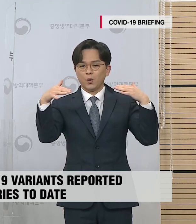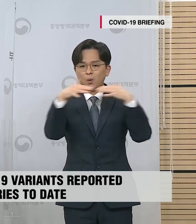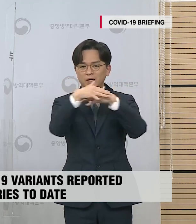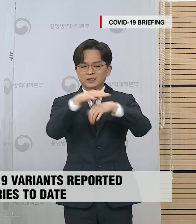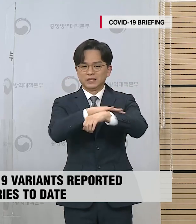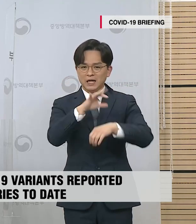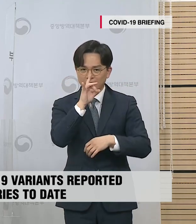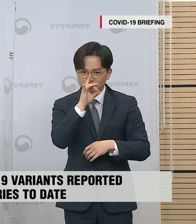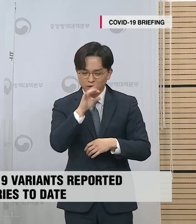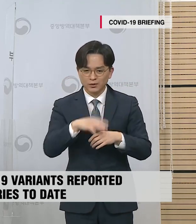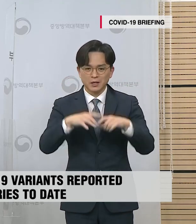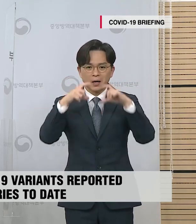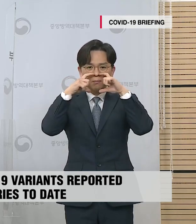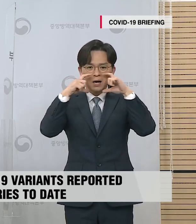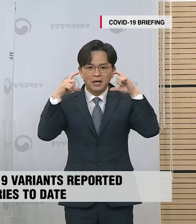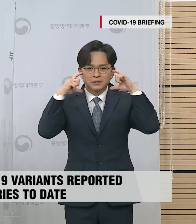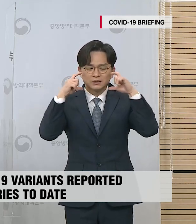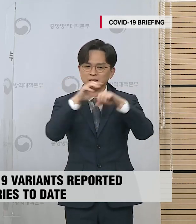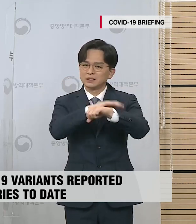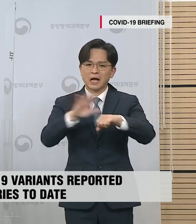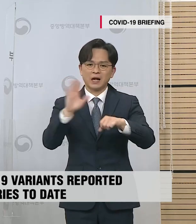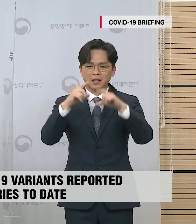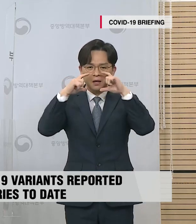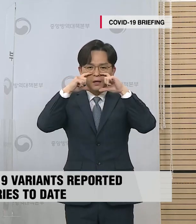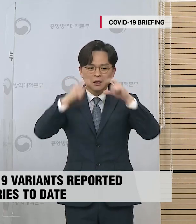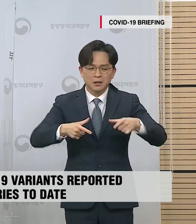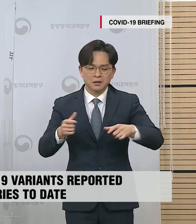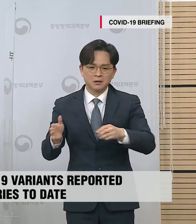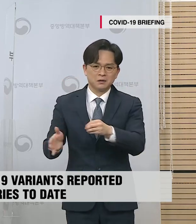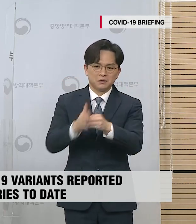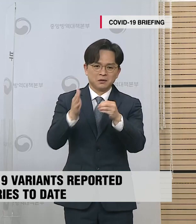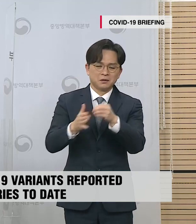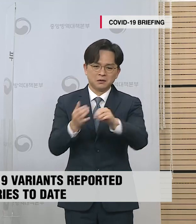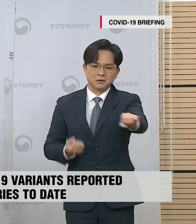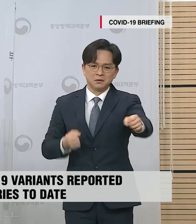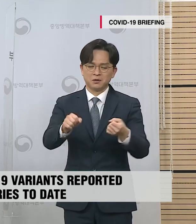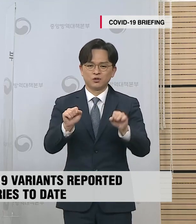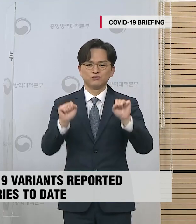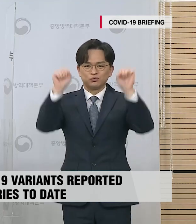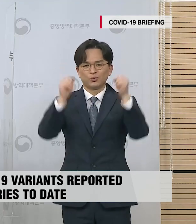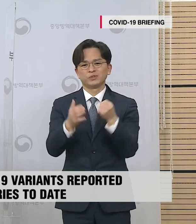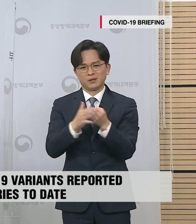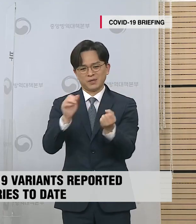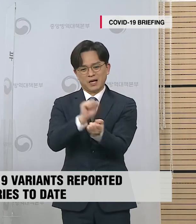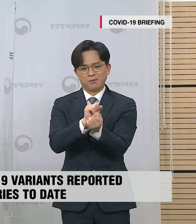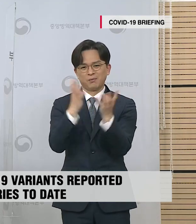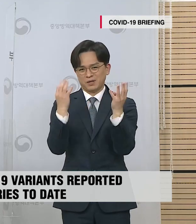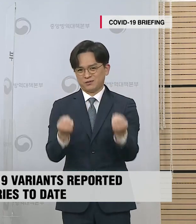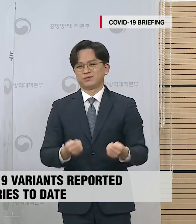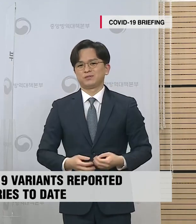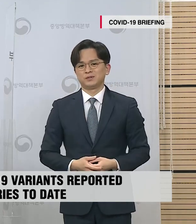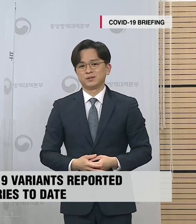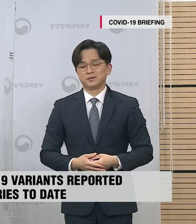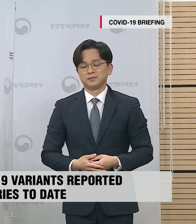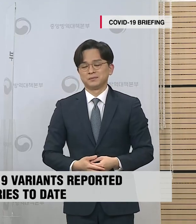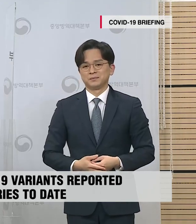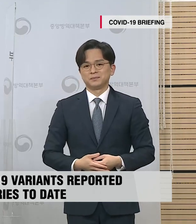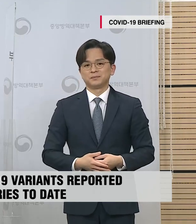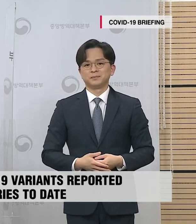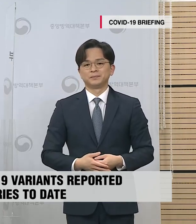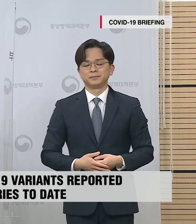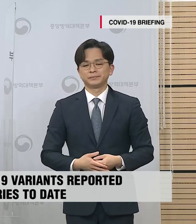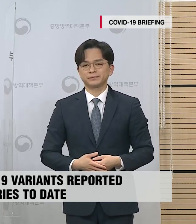see that they had a lack of mask wearing, and also there were many respiratory droplets as